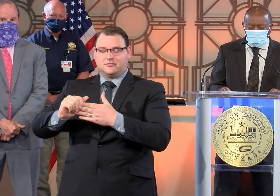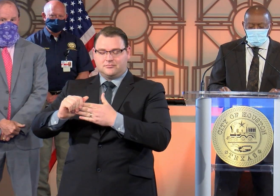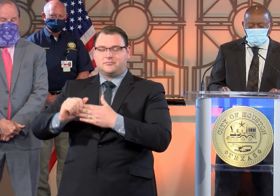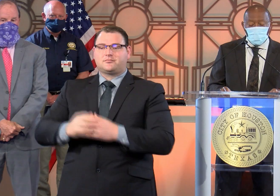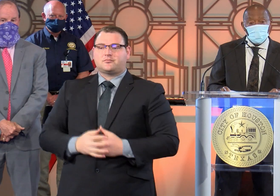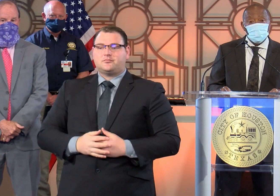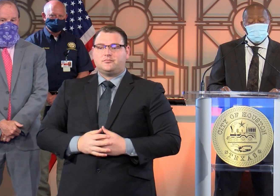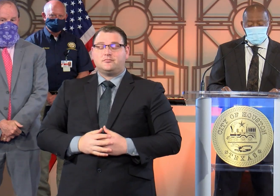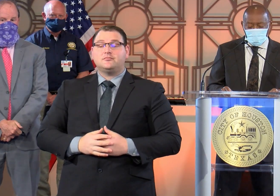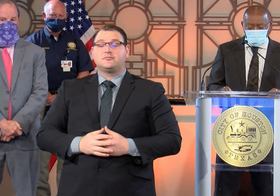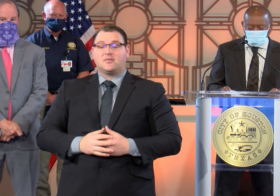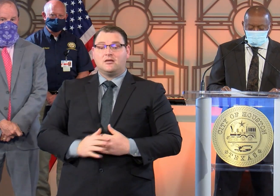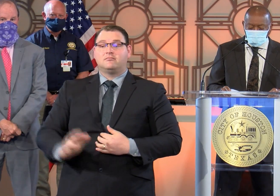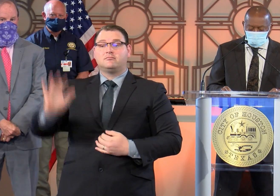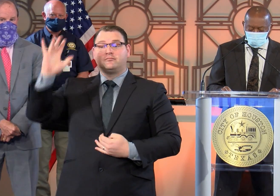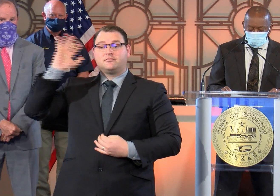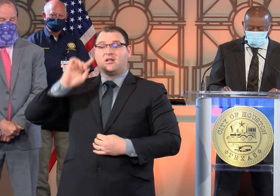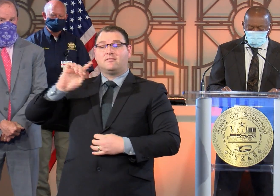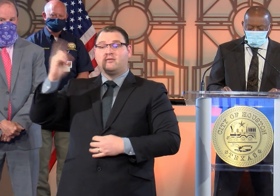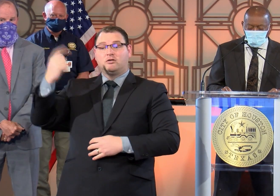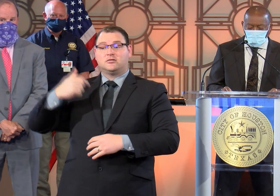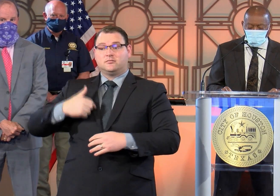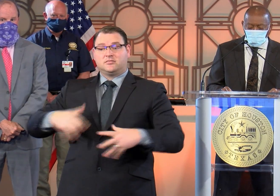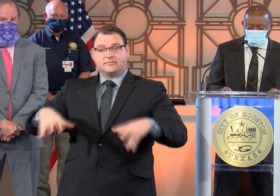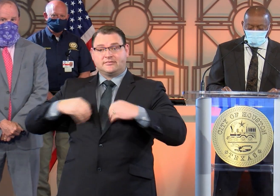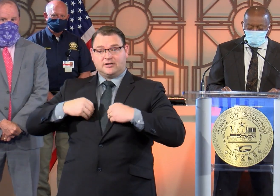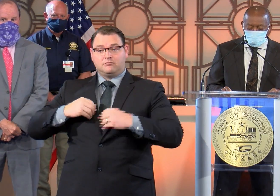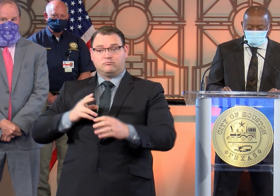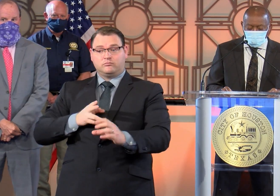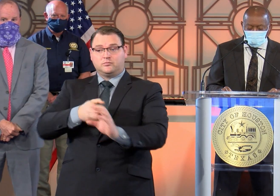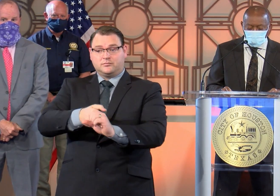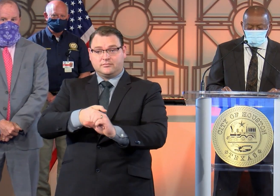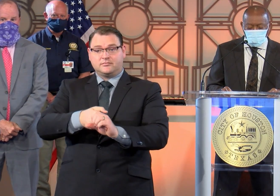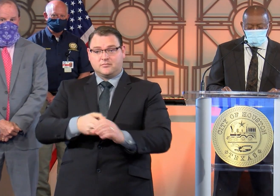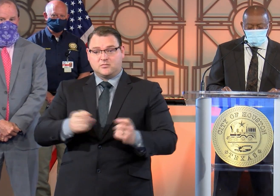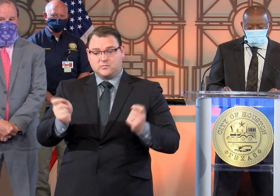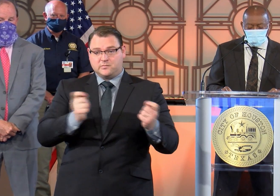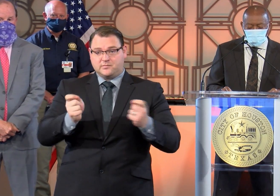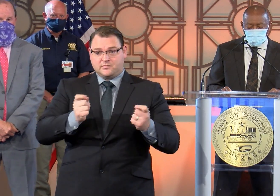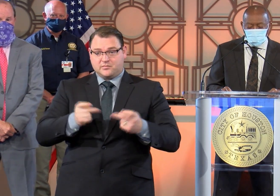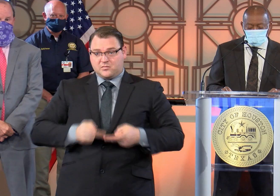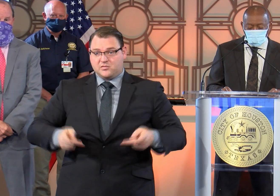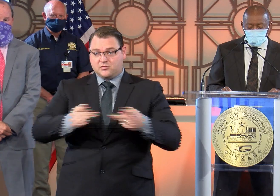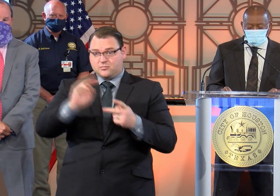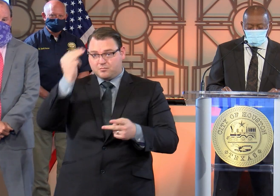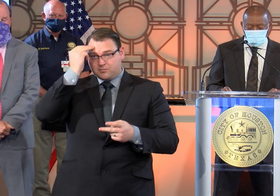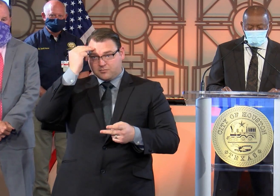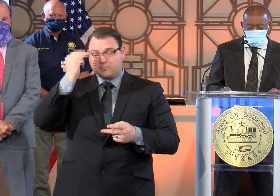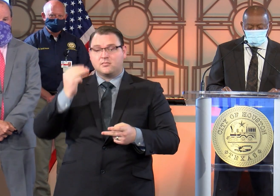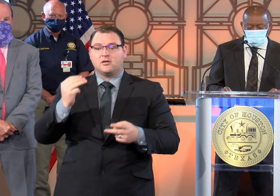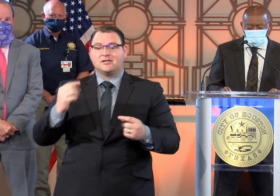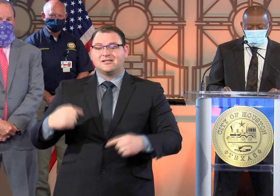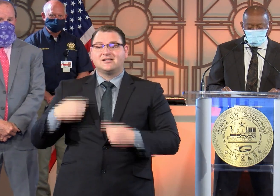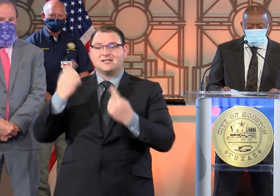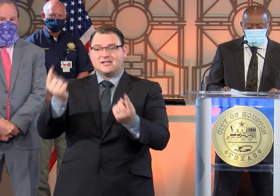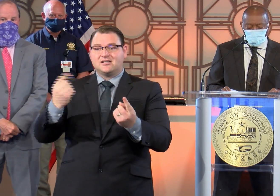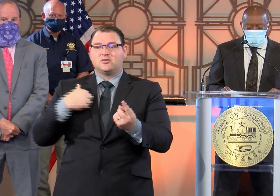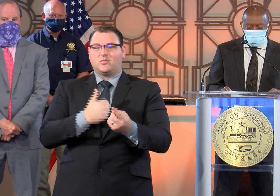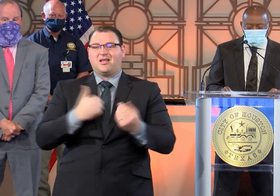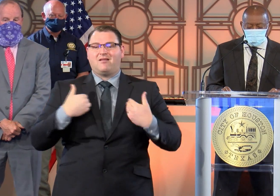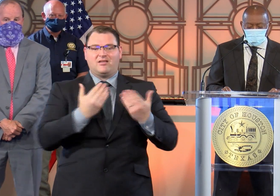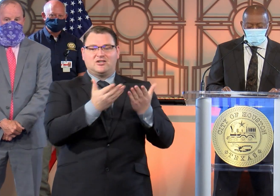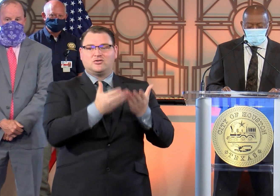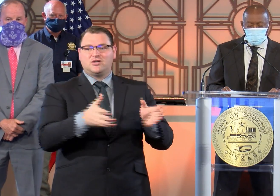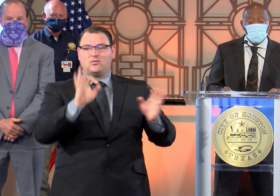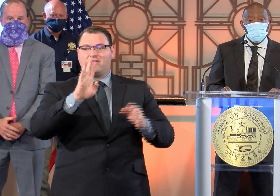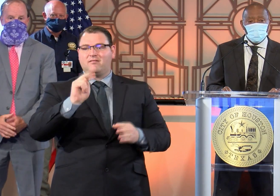office, in order to balance the budget, we are drawing down an amount from the general fund balance, which